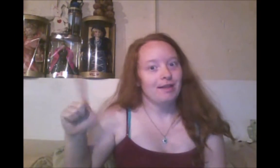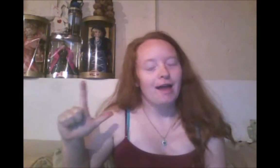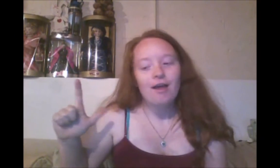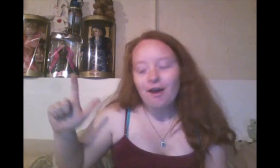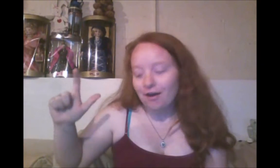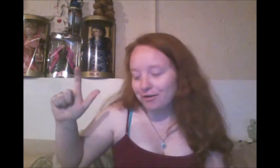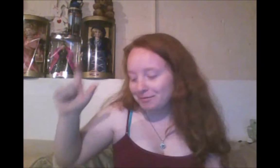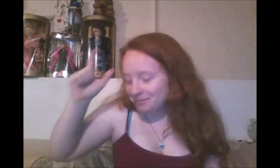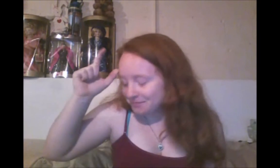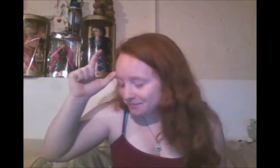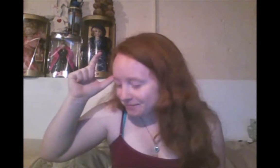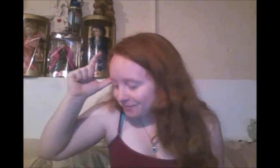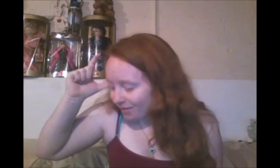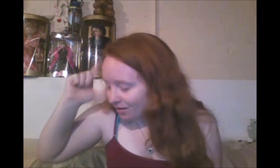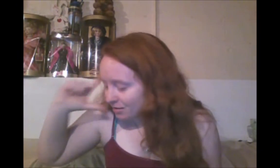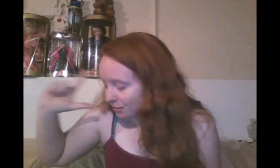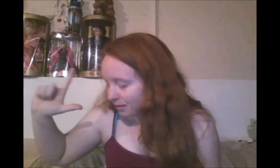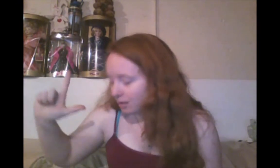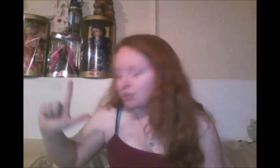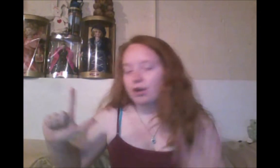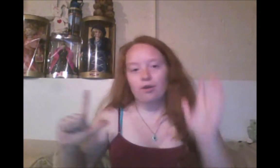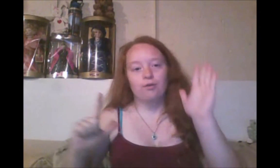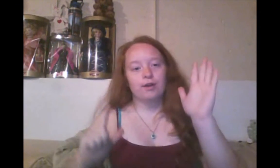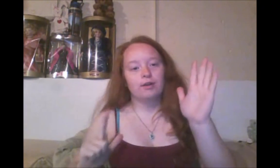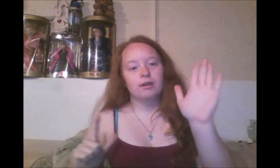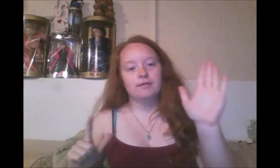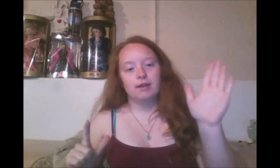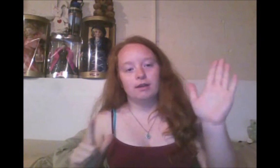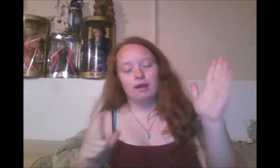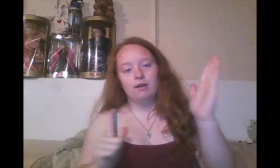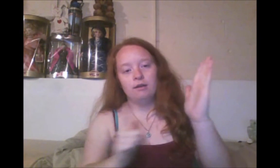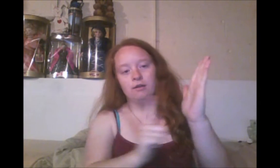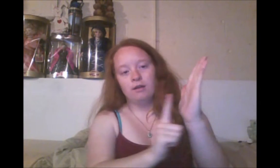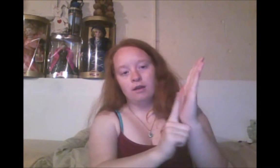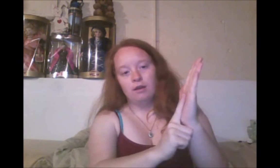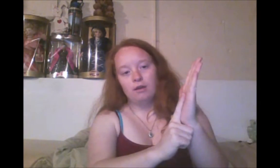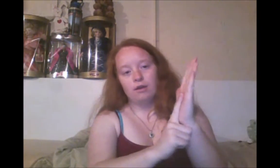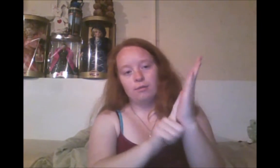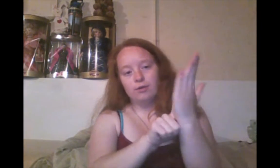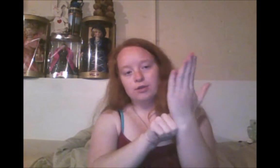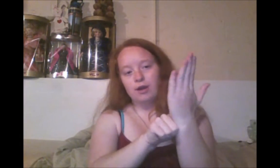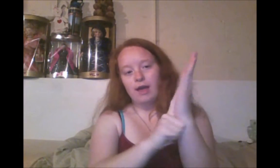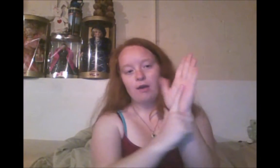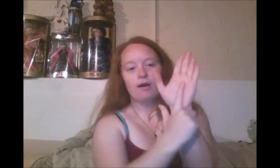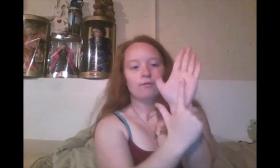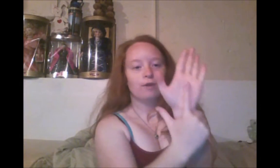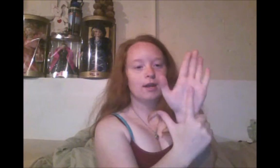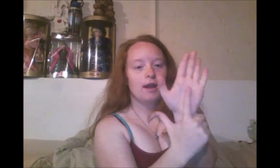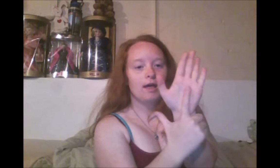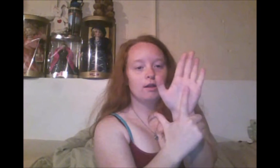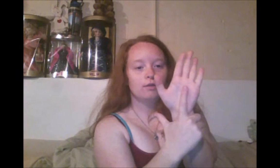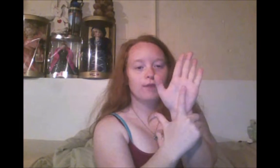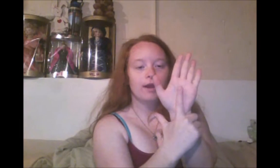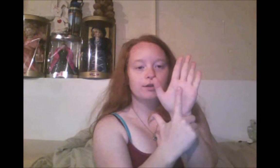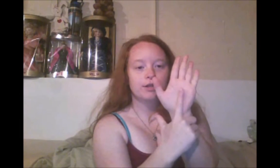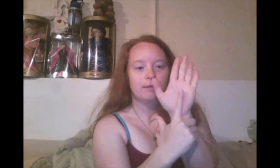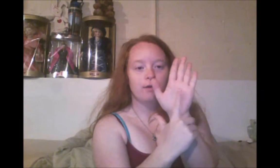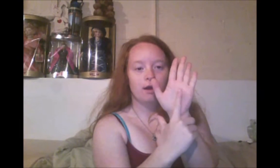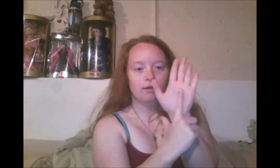lot. So with lizard, you're going to hold out your left hand again. You're going to put your right L shape on the